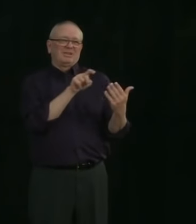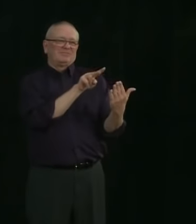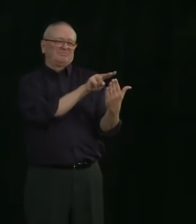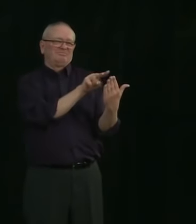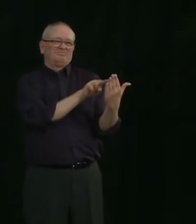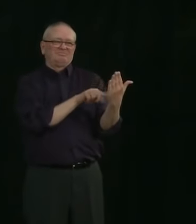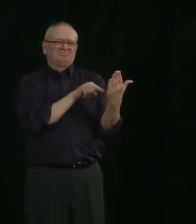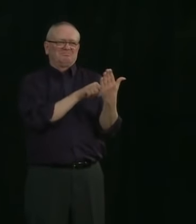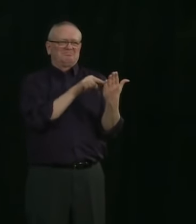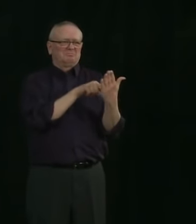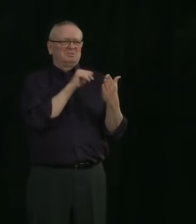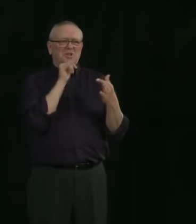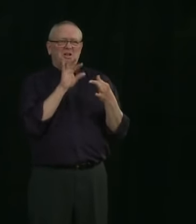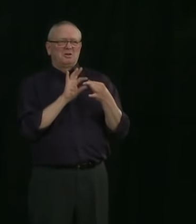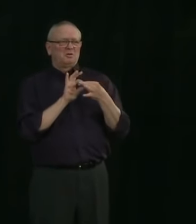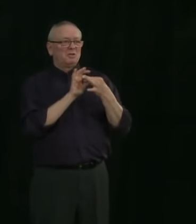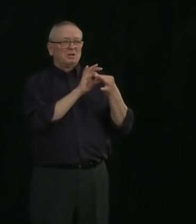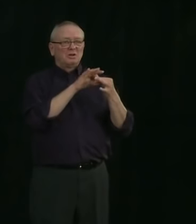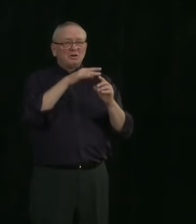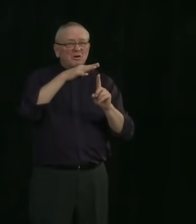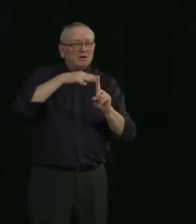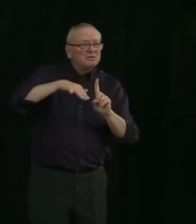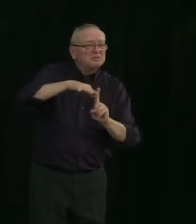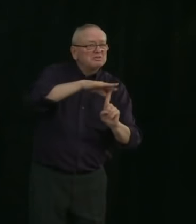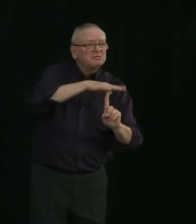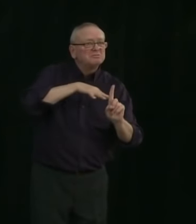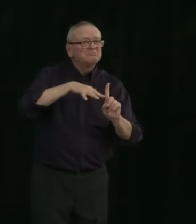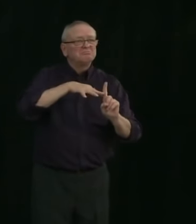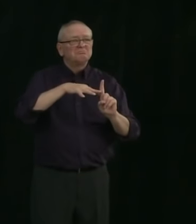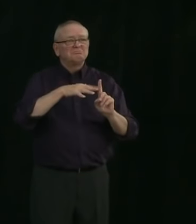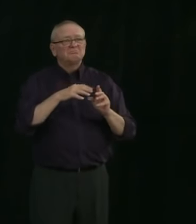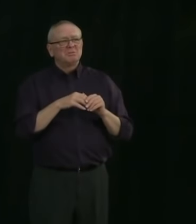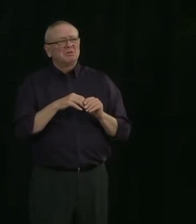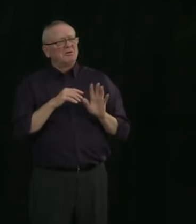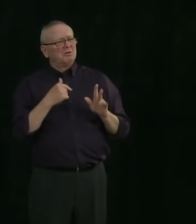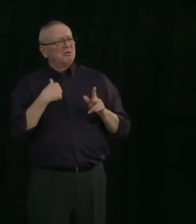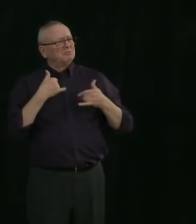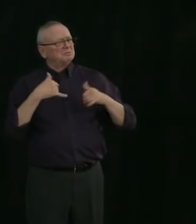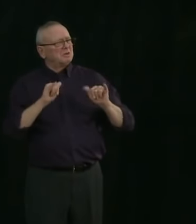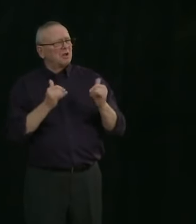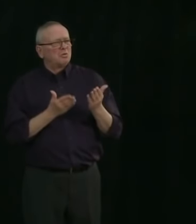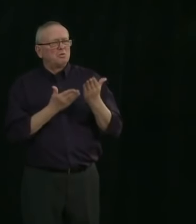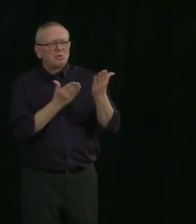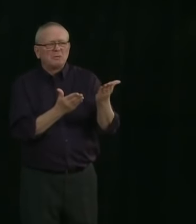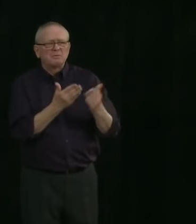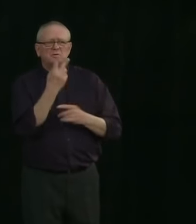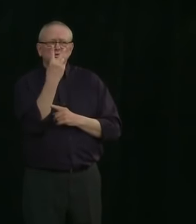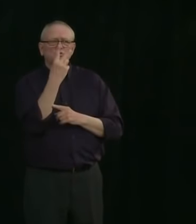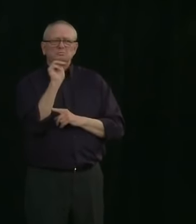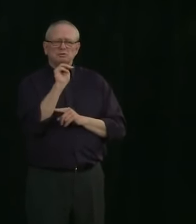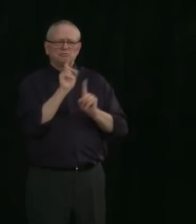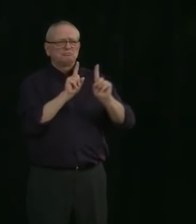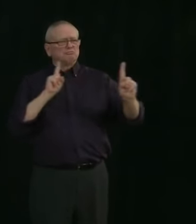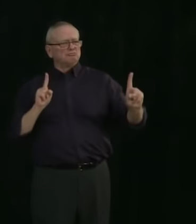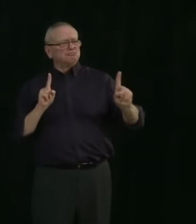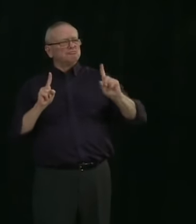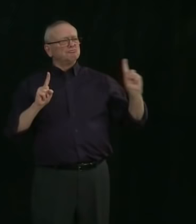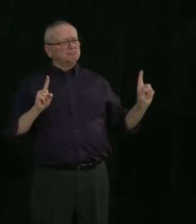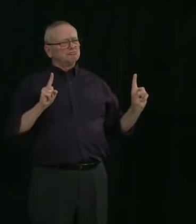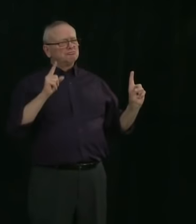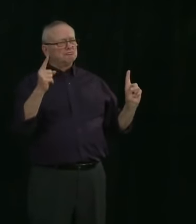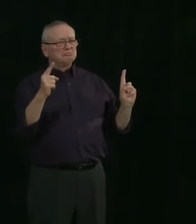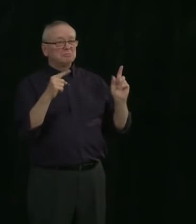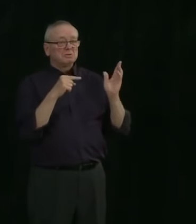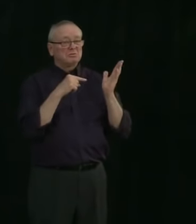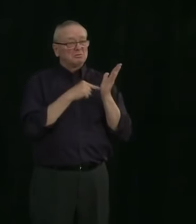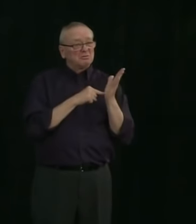were saying. Certainly, it's our recommendation that people do stay 2 meters apart from each other. So I'm not sure why that particular section is there. I'd